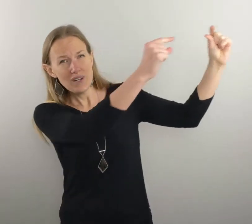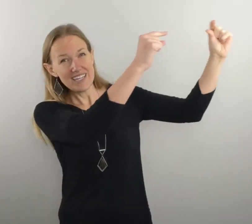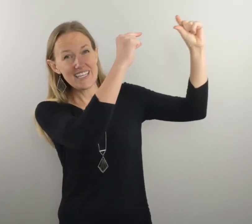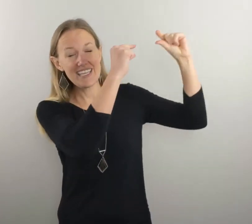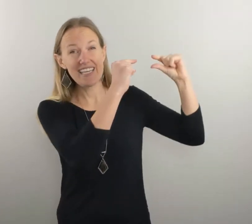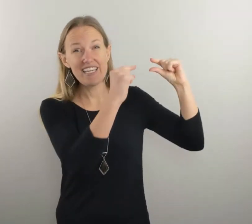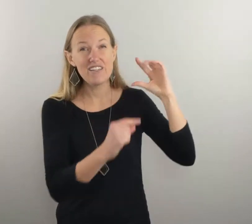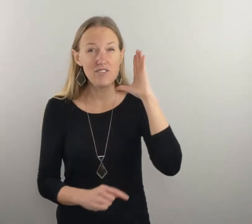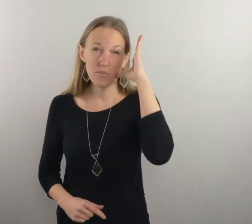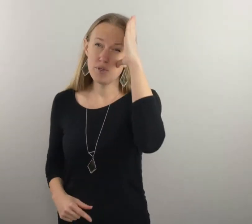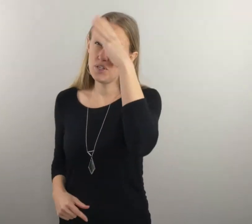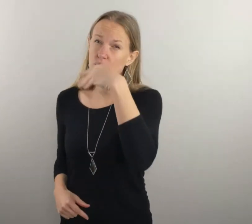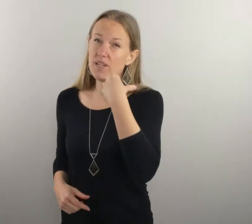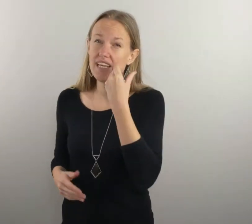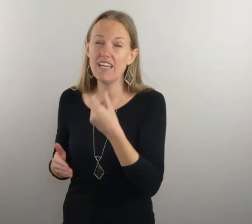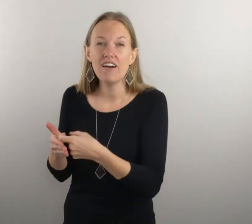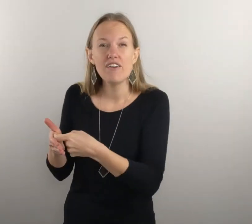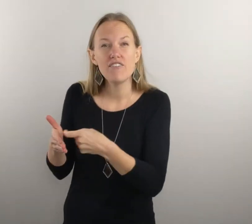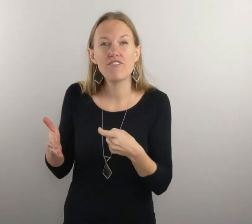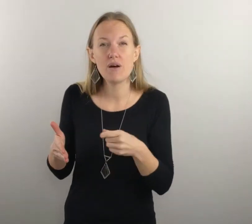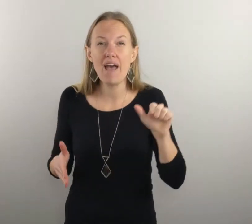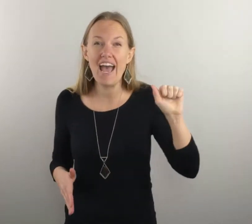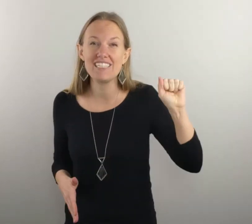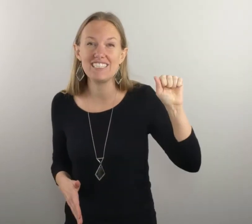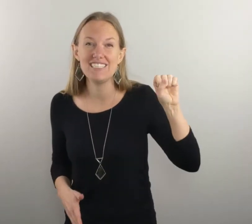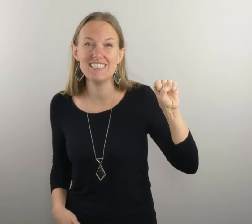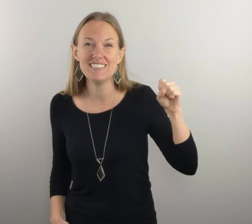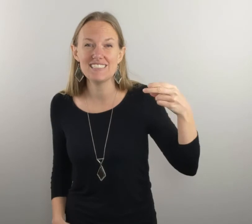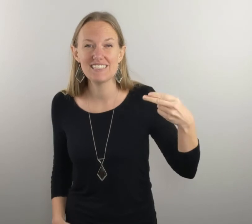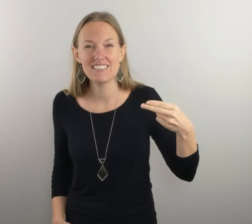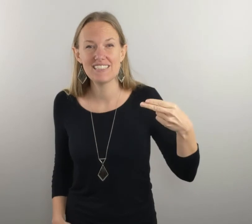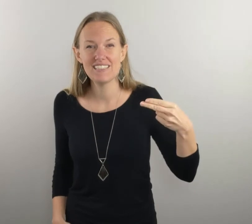You give beauty from ashes.